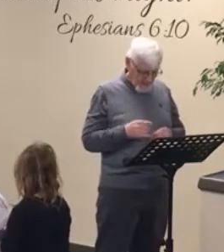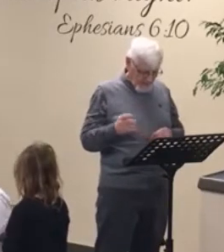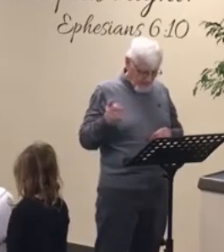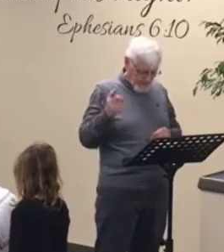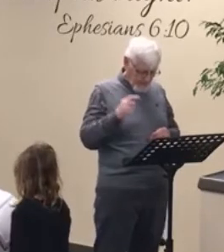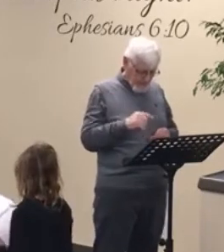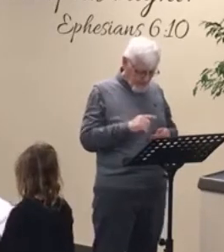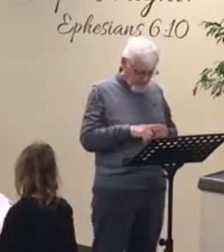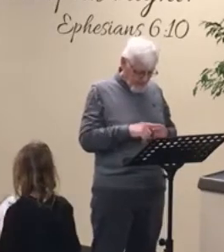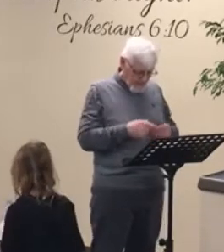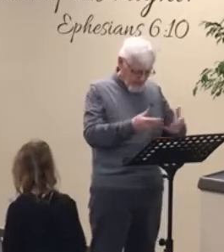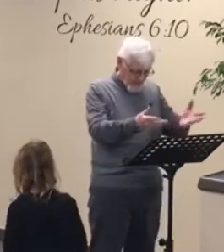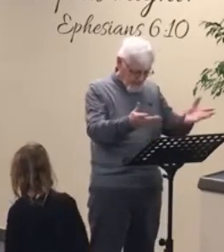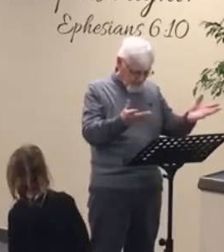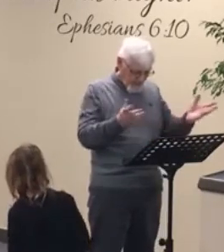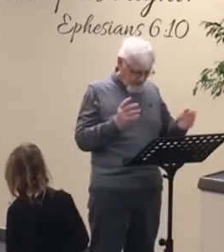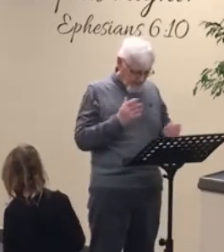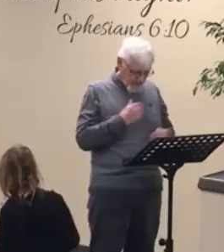the